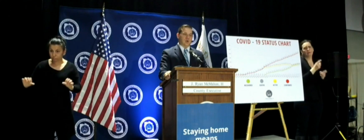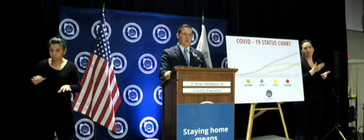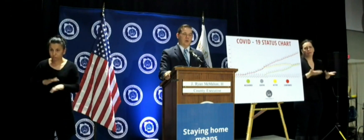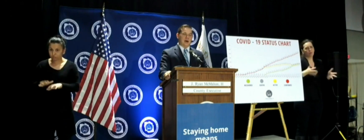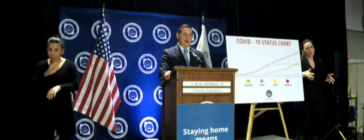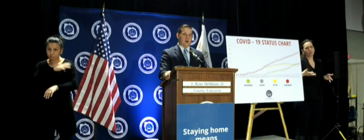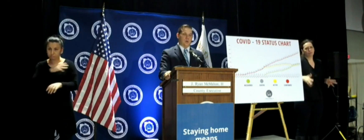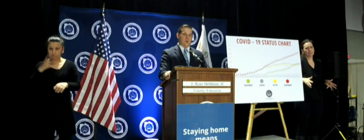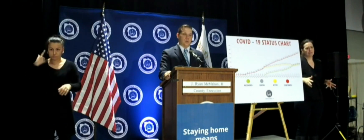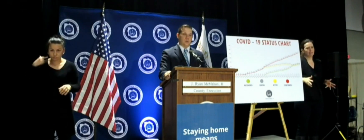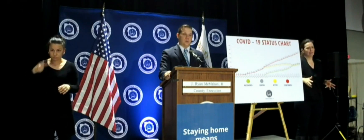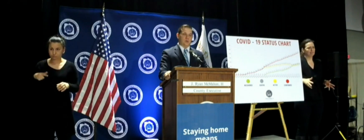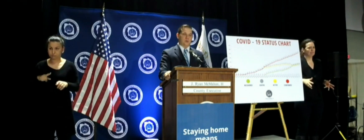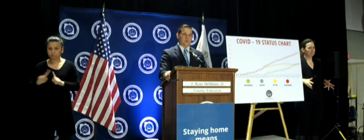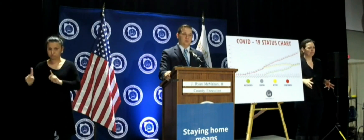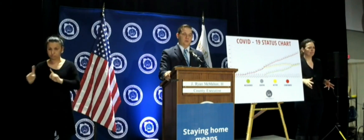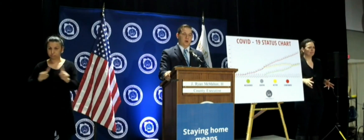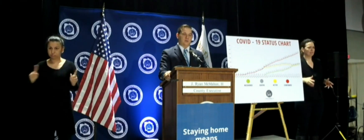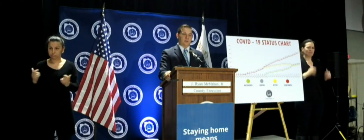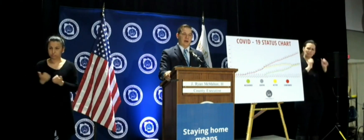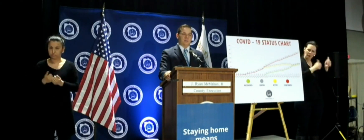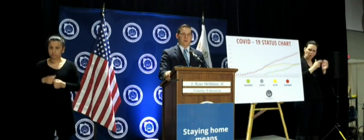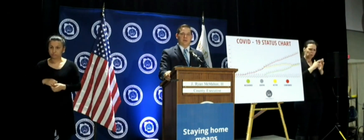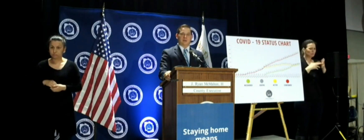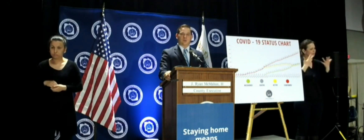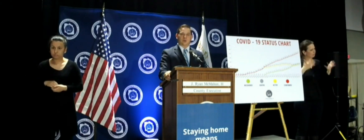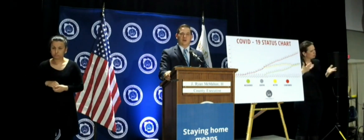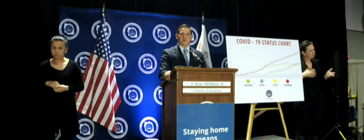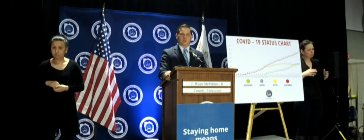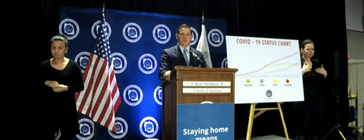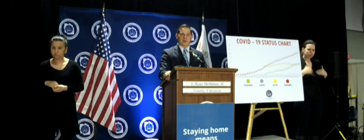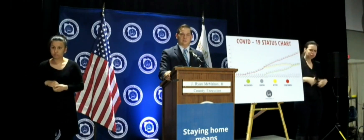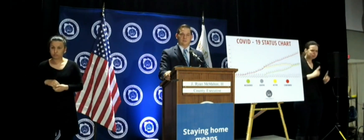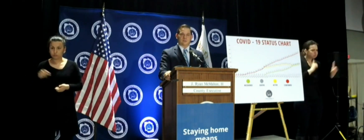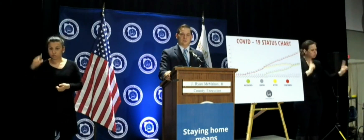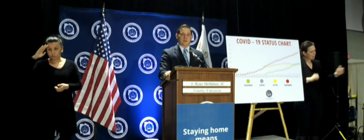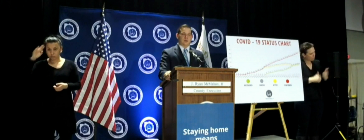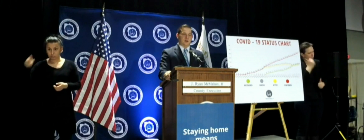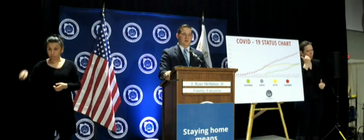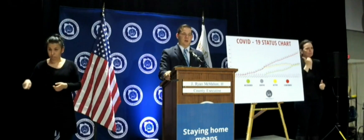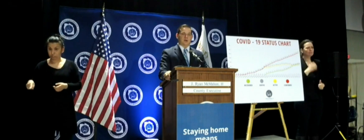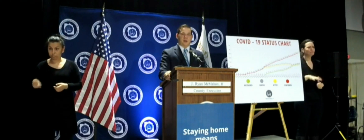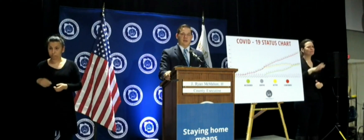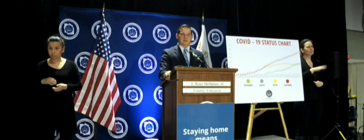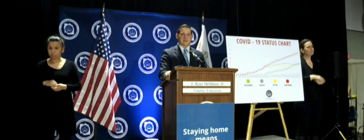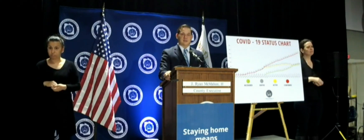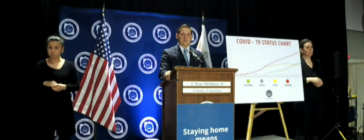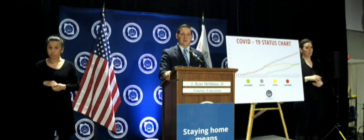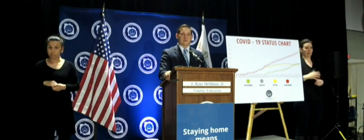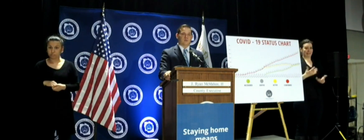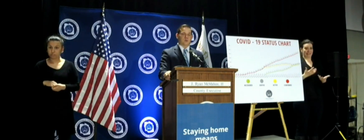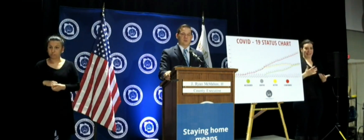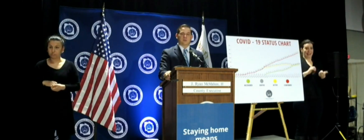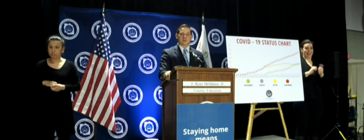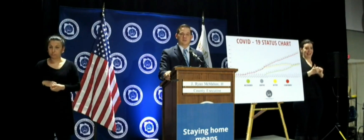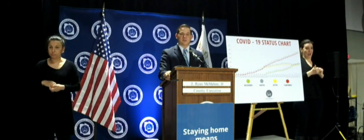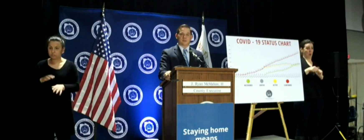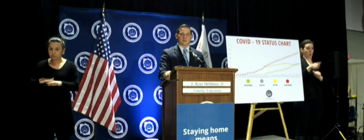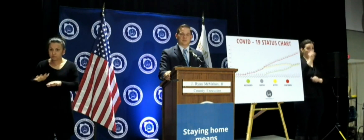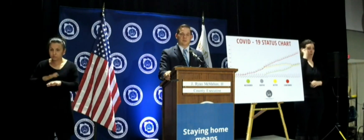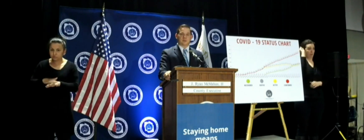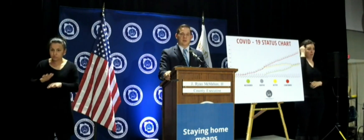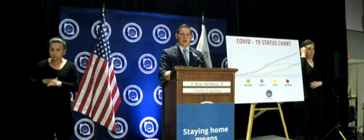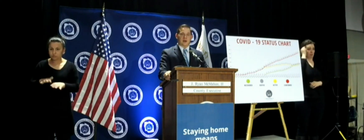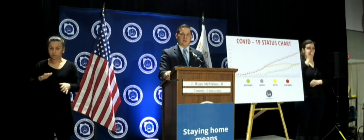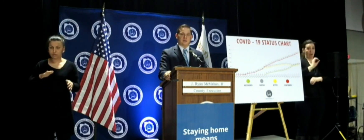I don't know how the government operating at 25% of our capacity can enforce some of these